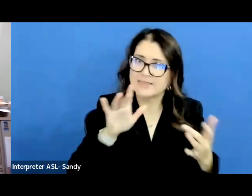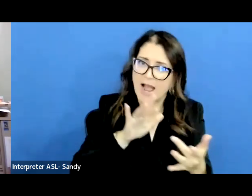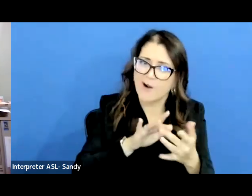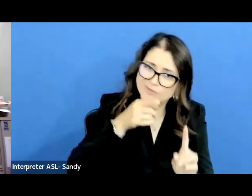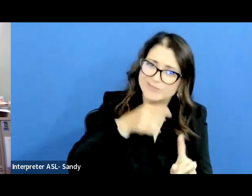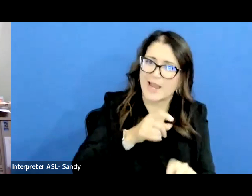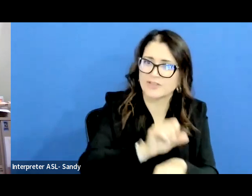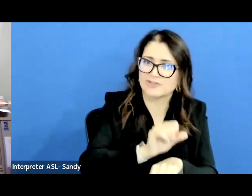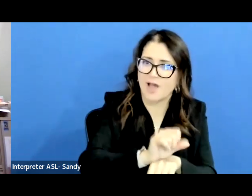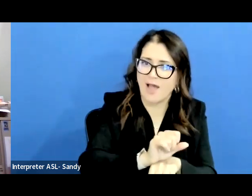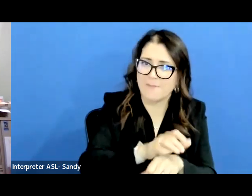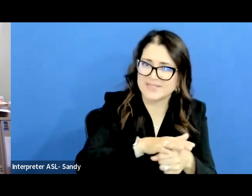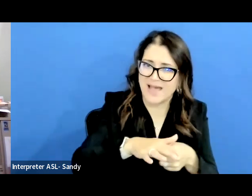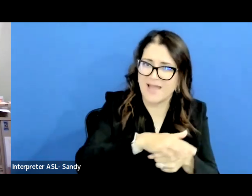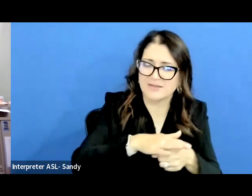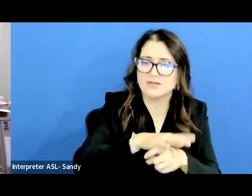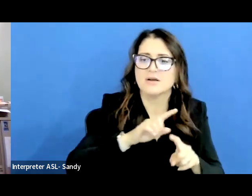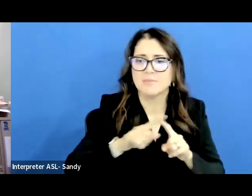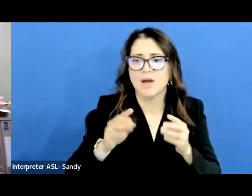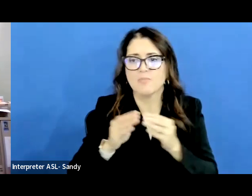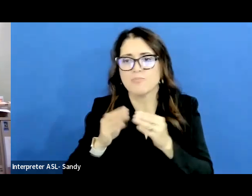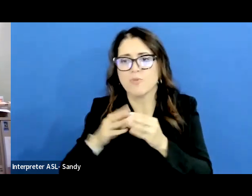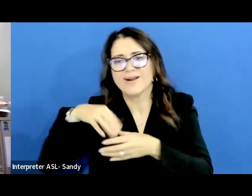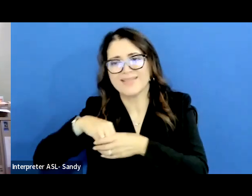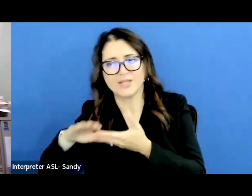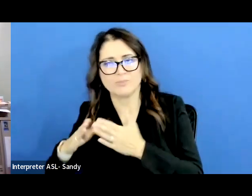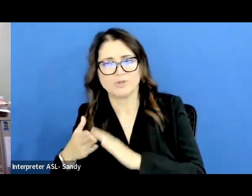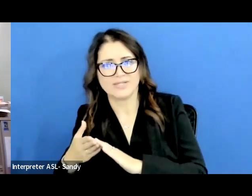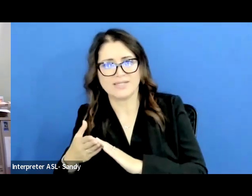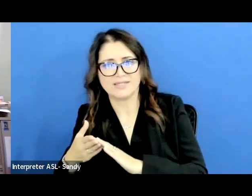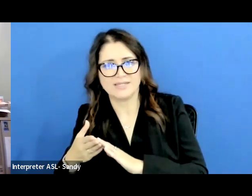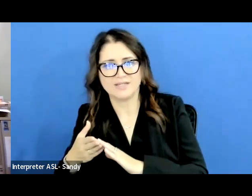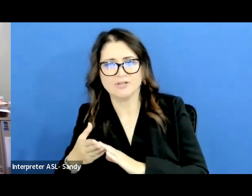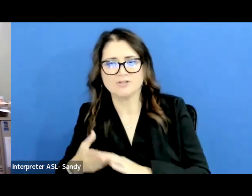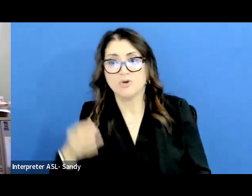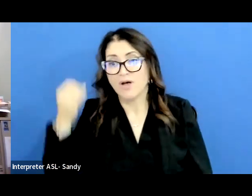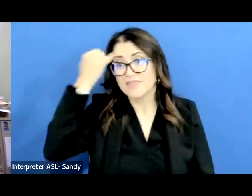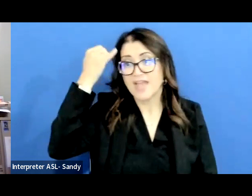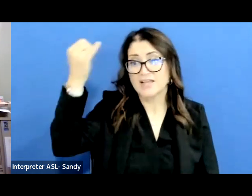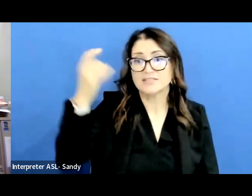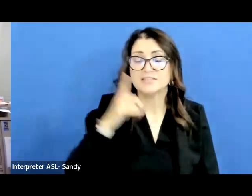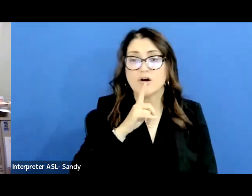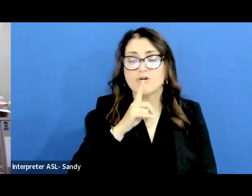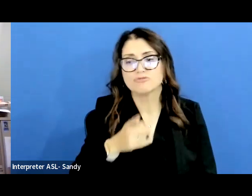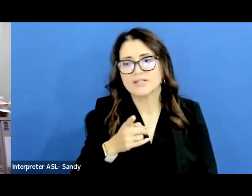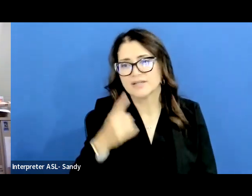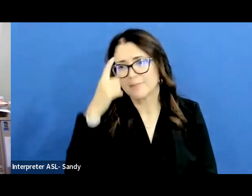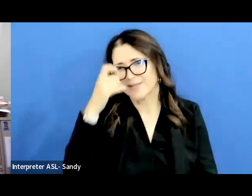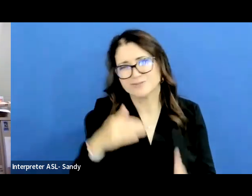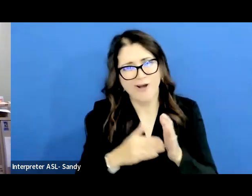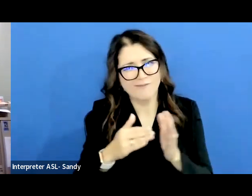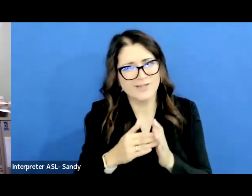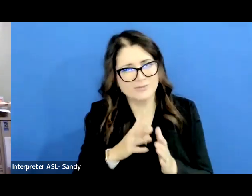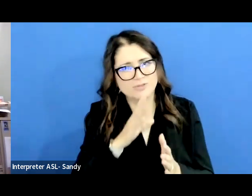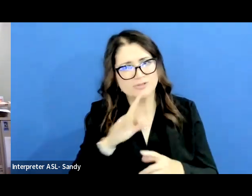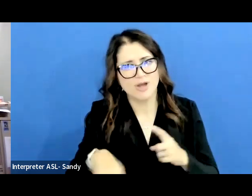You're conducting the outreach in the community. So the idea really is, because a lot of times, especially when you talk